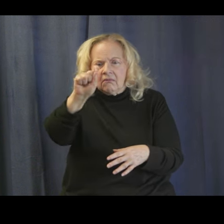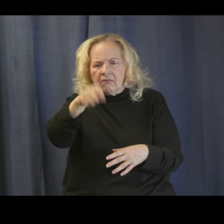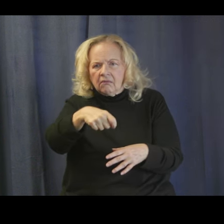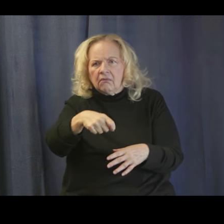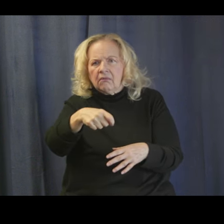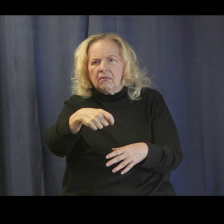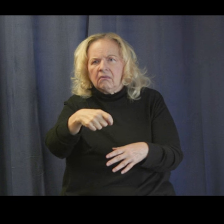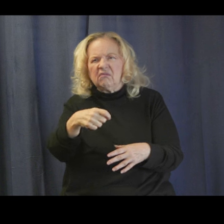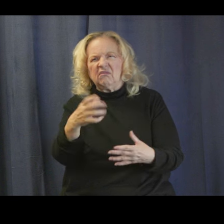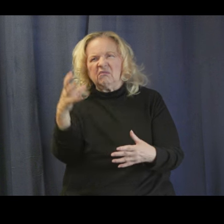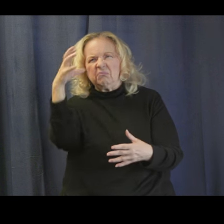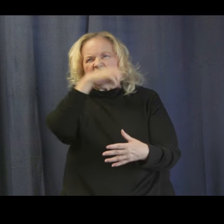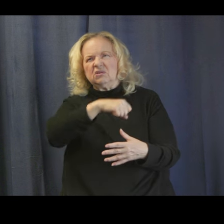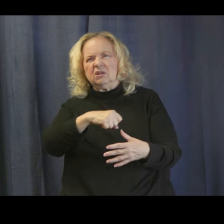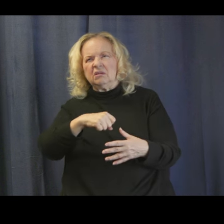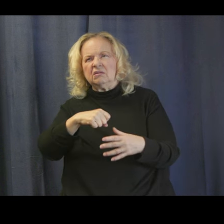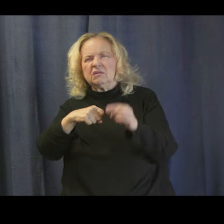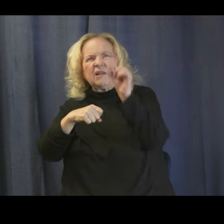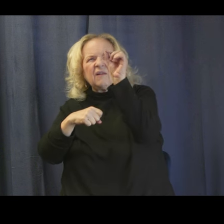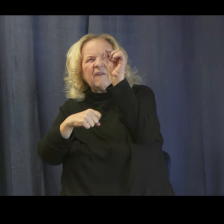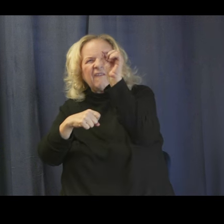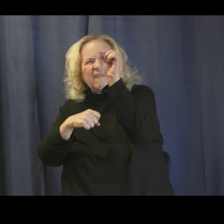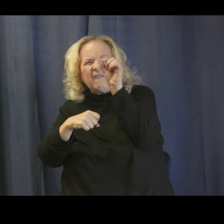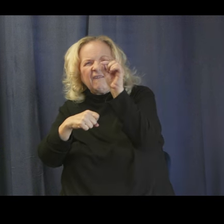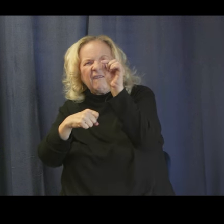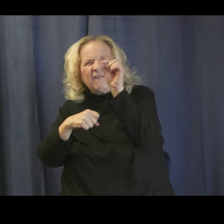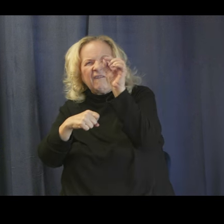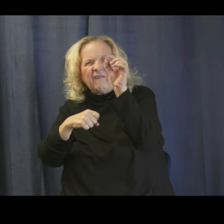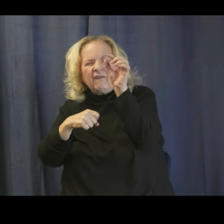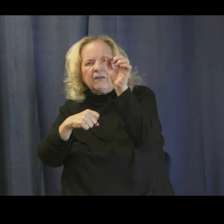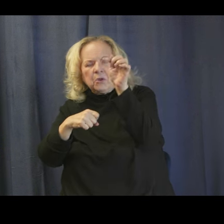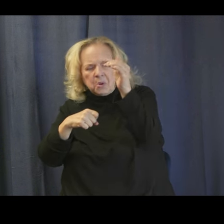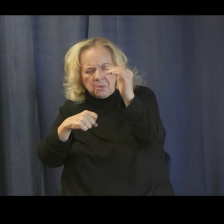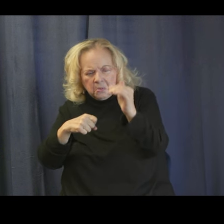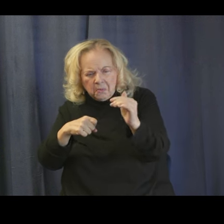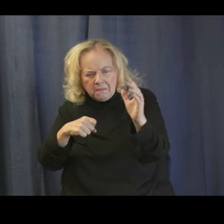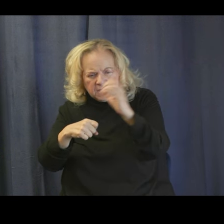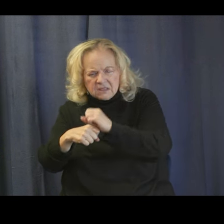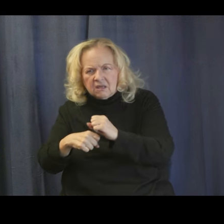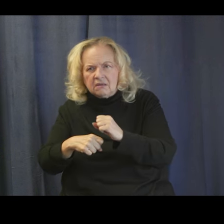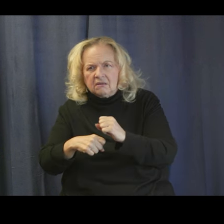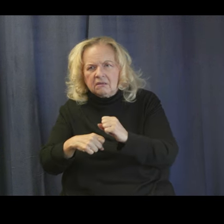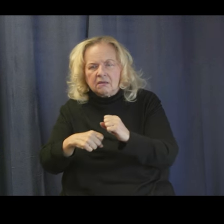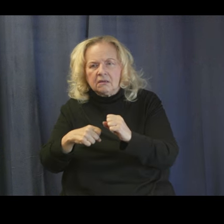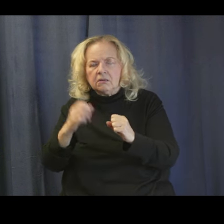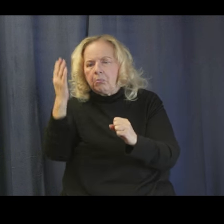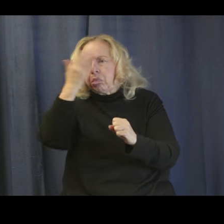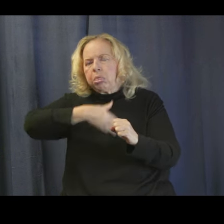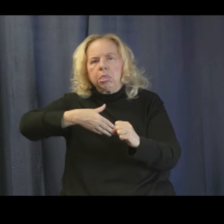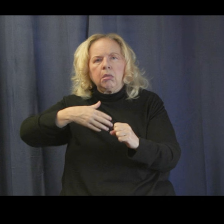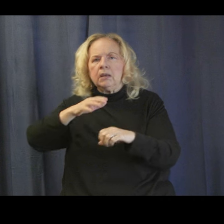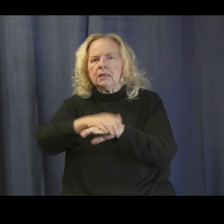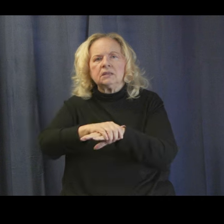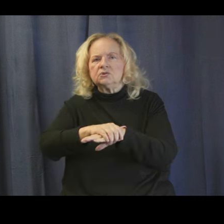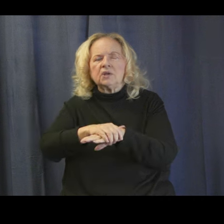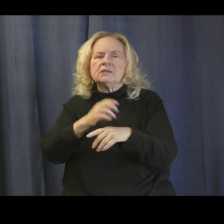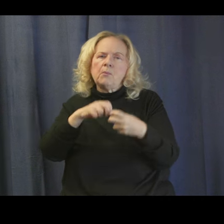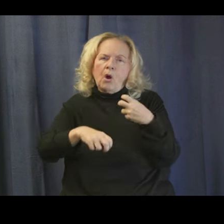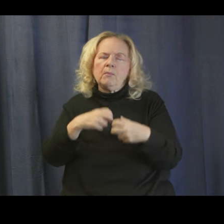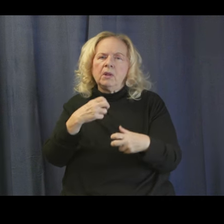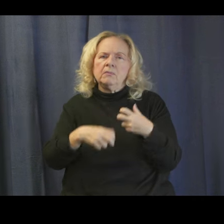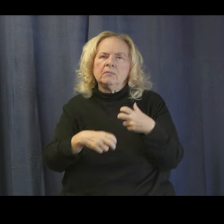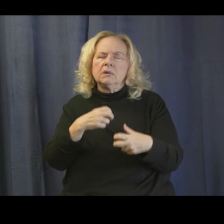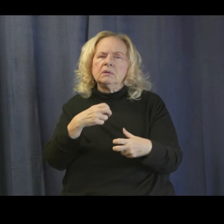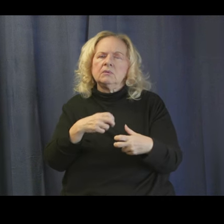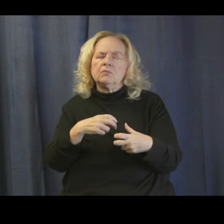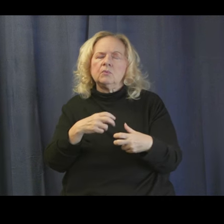so it would be like that, where the second O is missing. And you don't see these things in English. That's the problem.